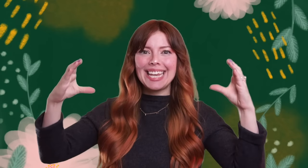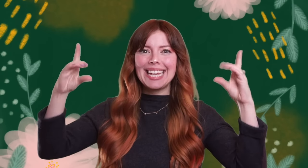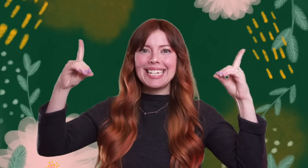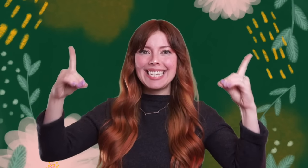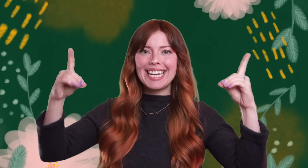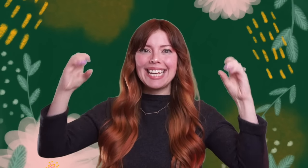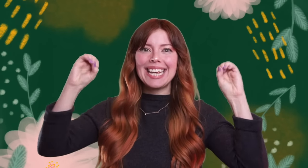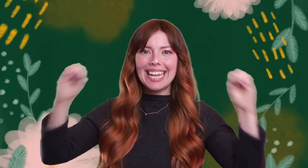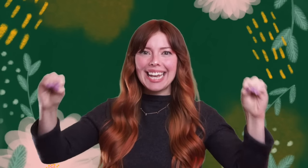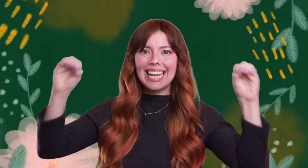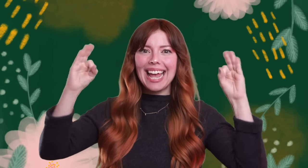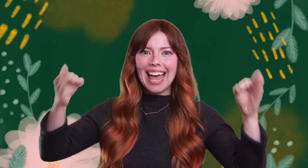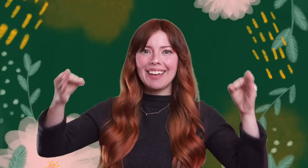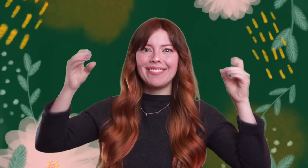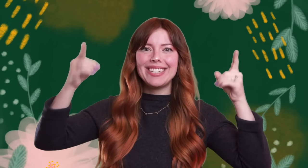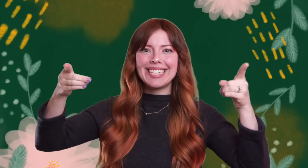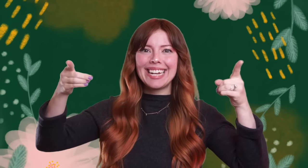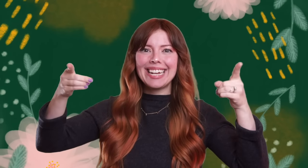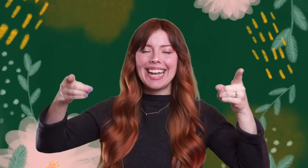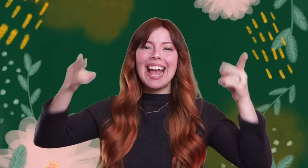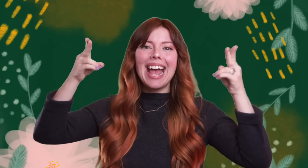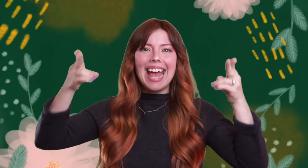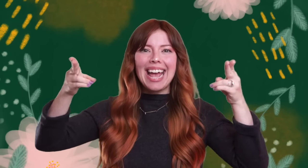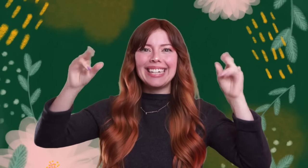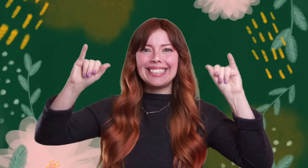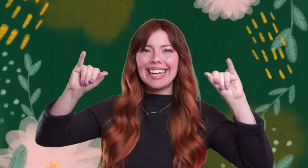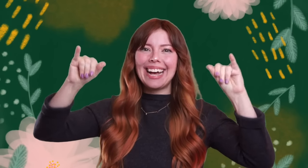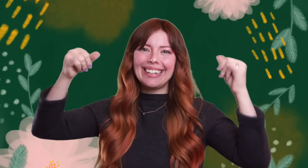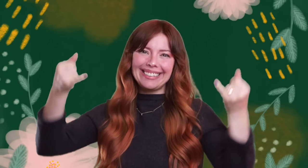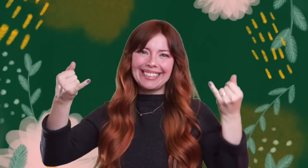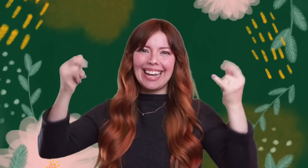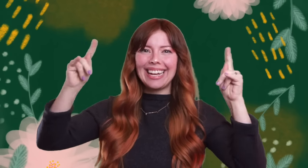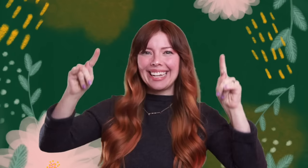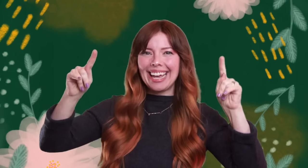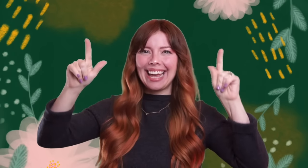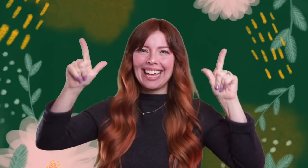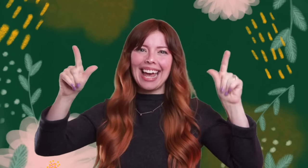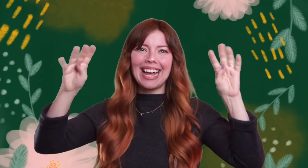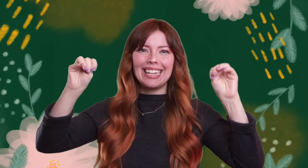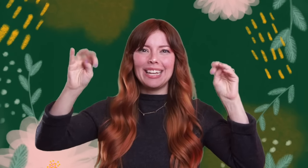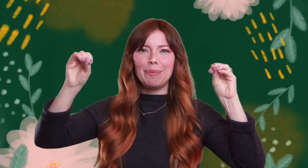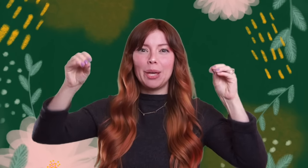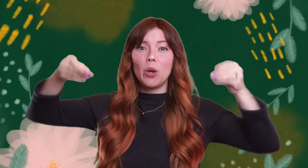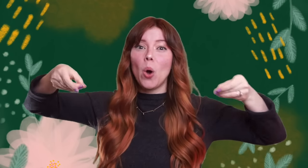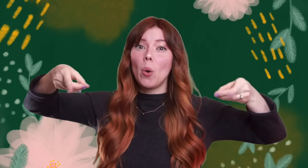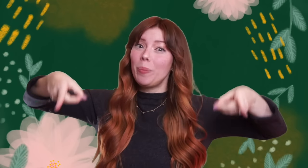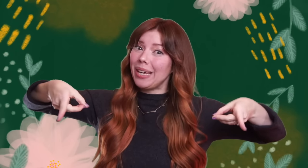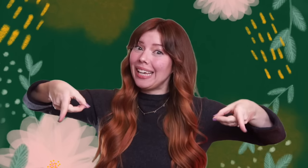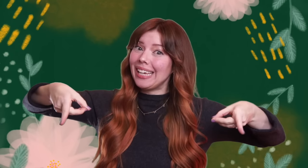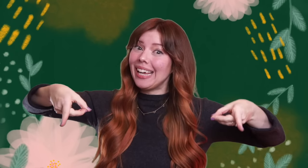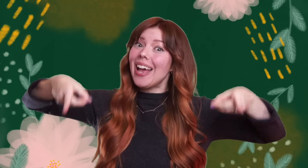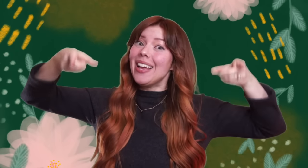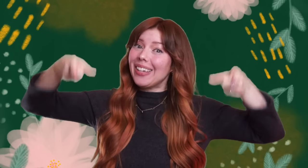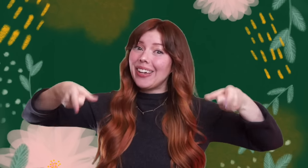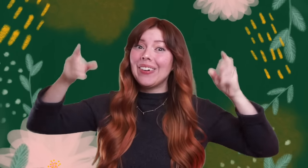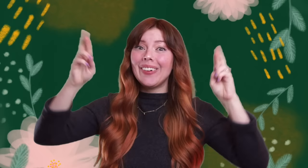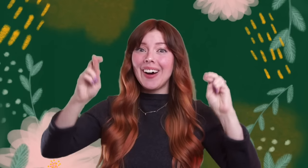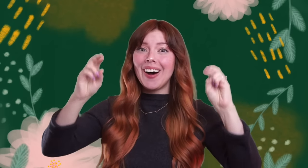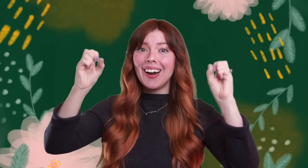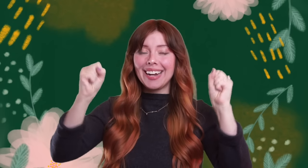D, E, F, G, H, I, J, K, L, M, N, O, P, Q, R,